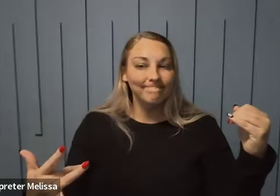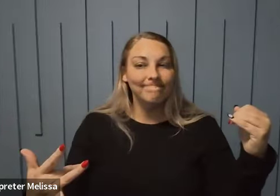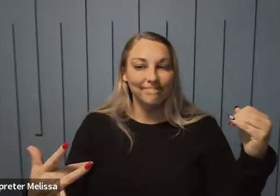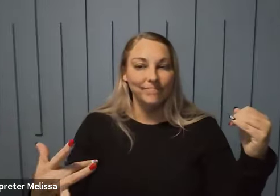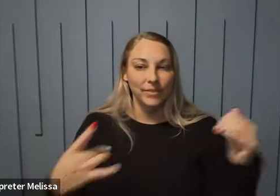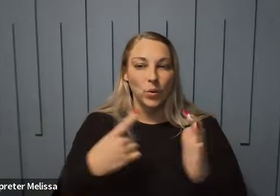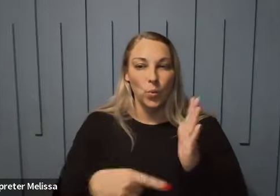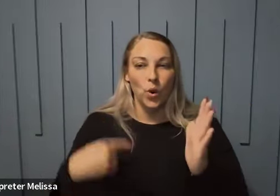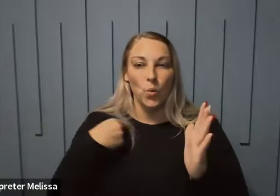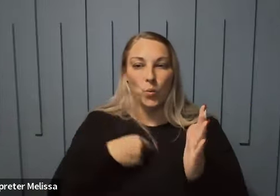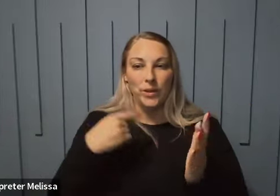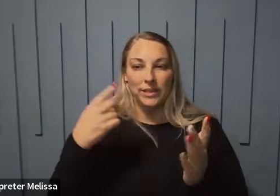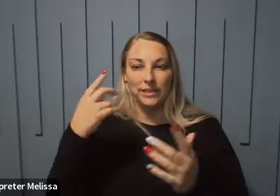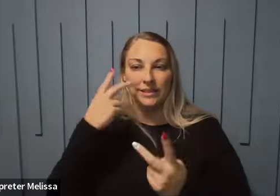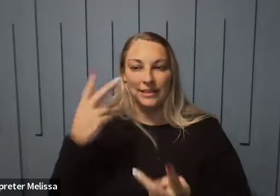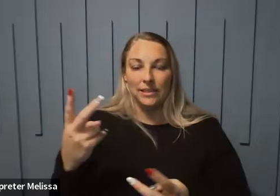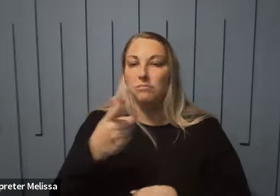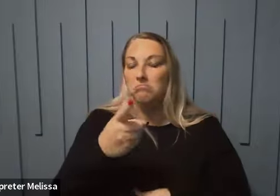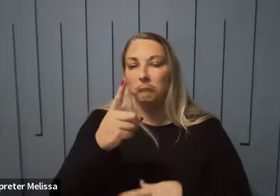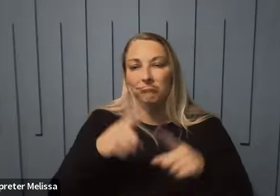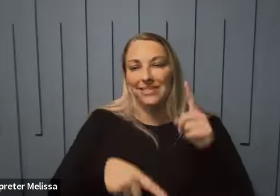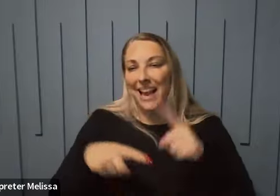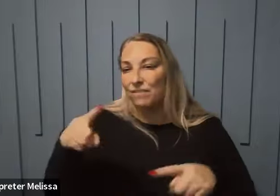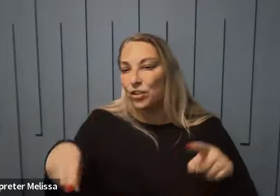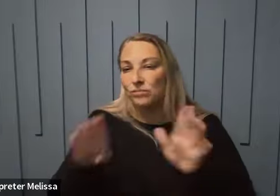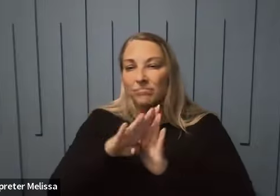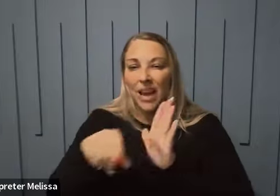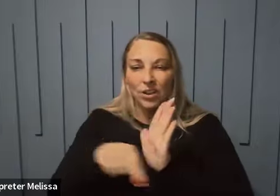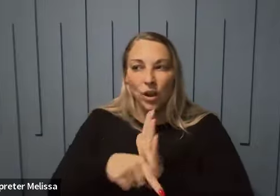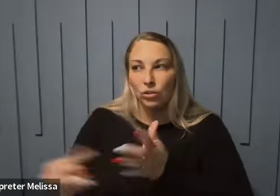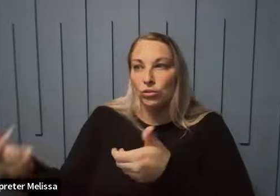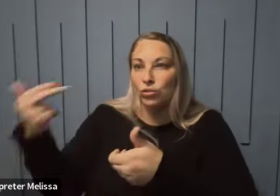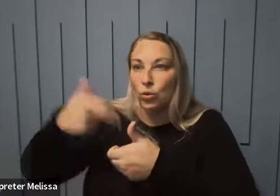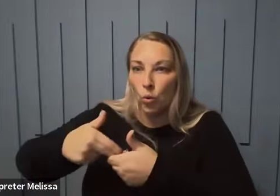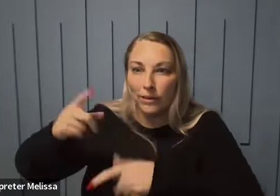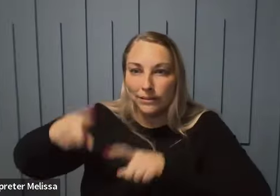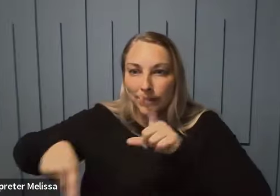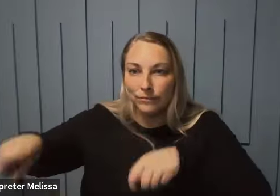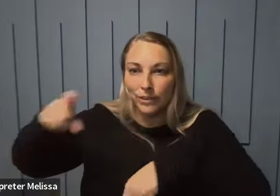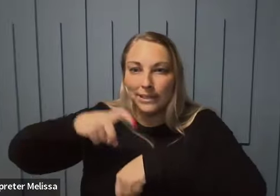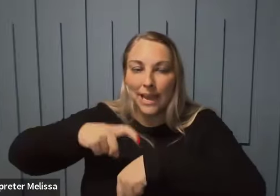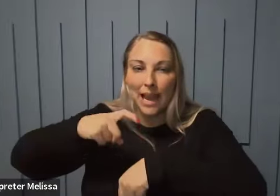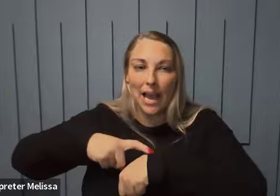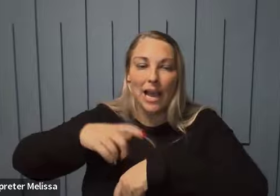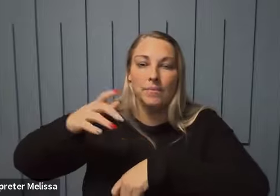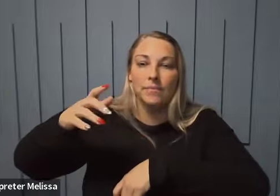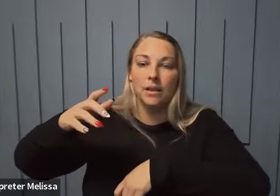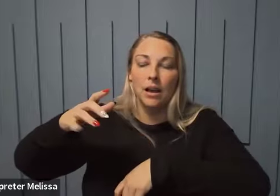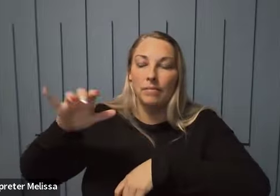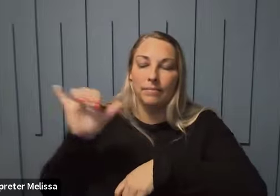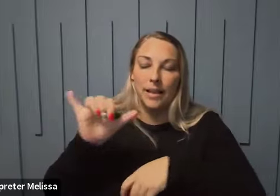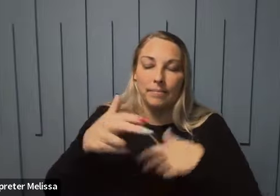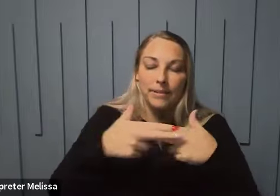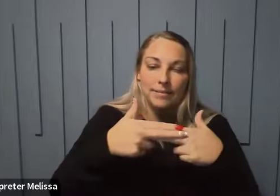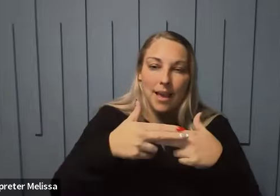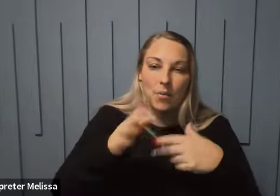are diverse backgrounds, came here at different times, came here with different, it's like that slide about bilingual education. Some